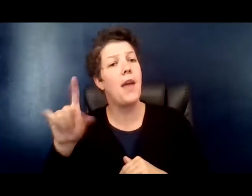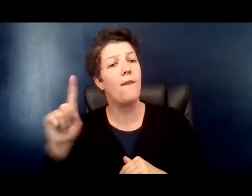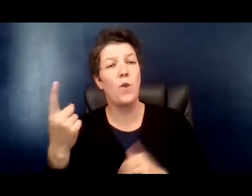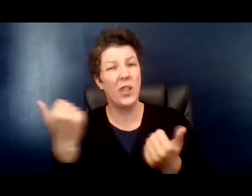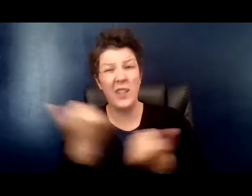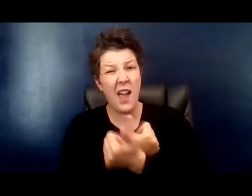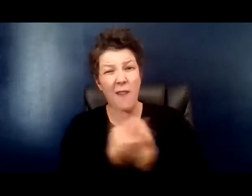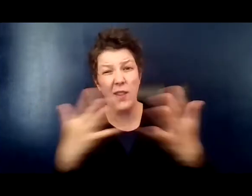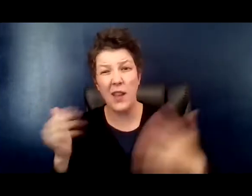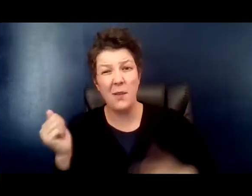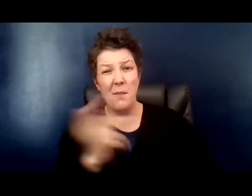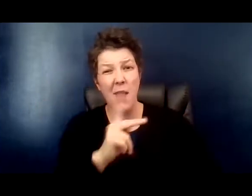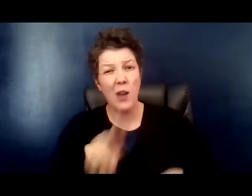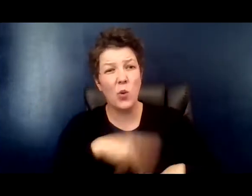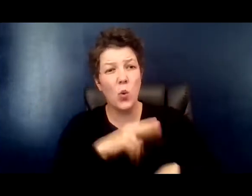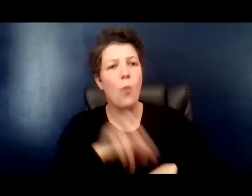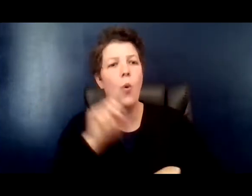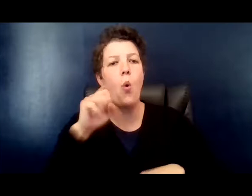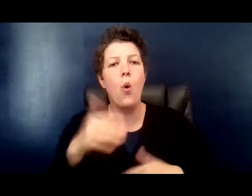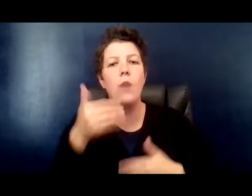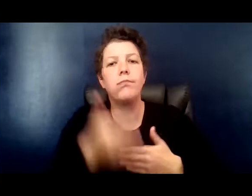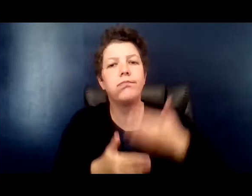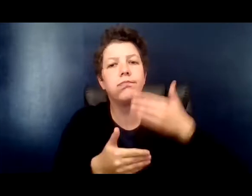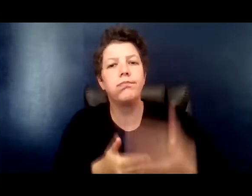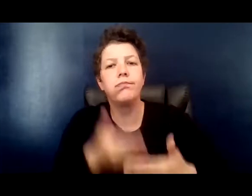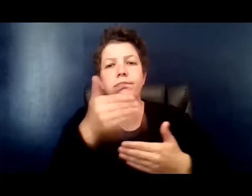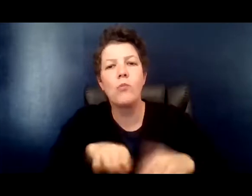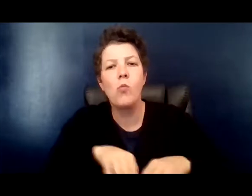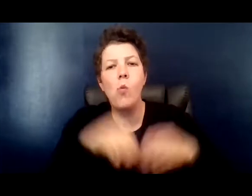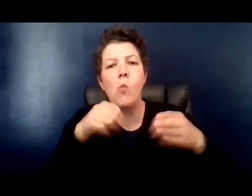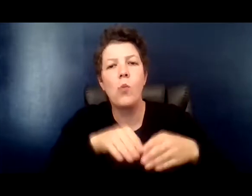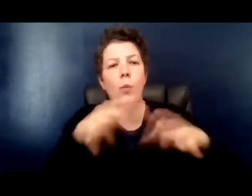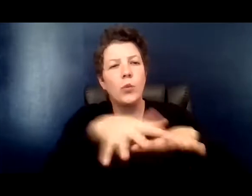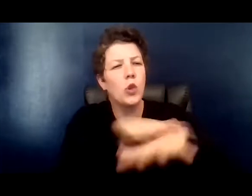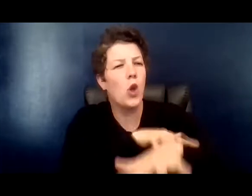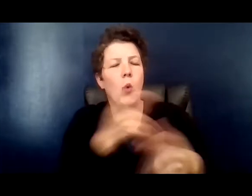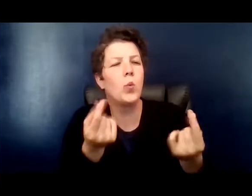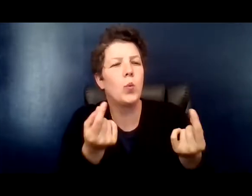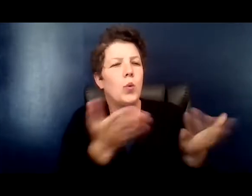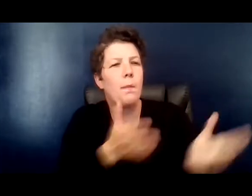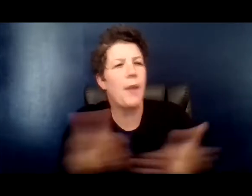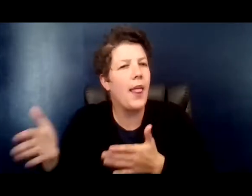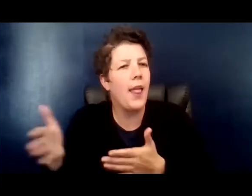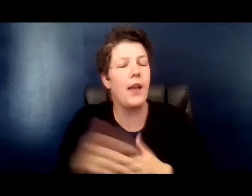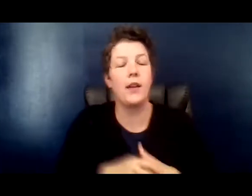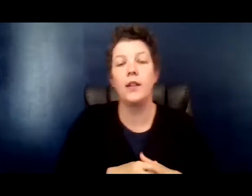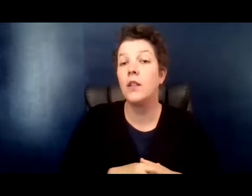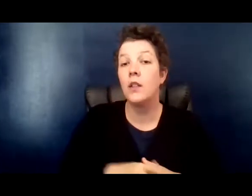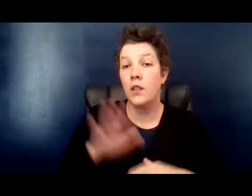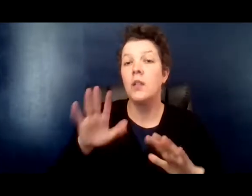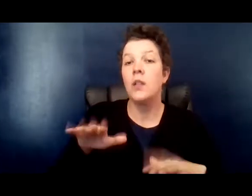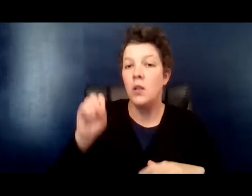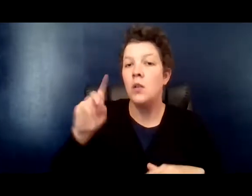up to normal? Do you want to stagger it? What do you think is the best way to do that? It's a great question. No one should expect that on May 1st